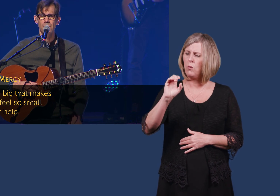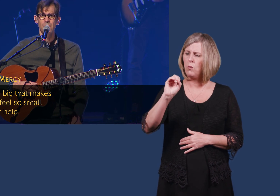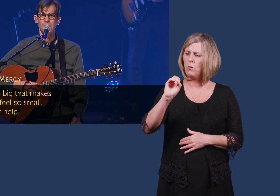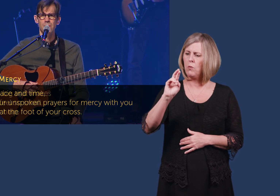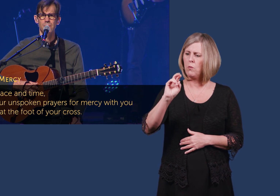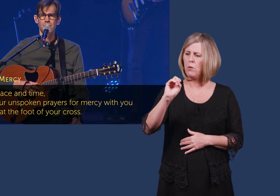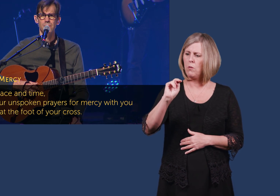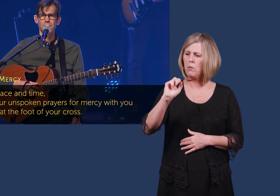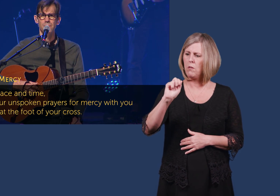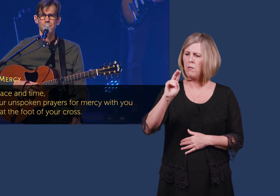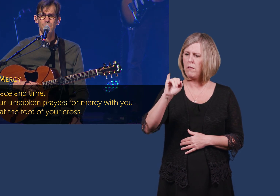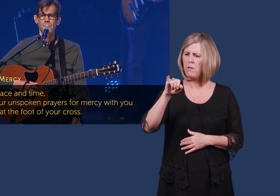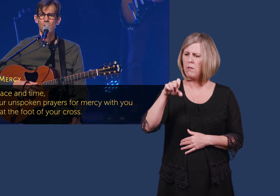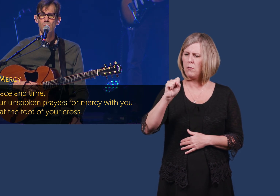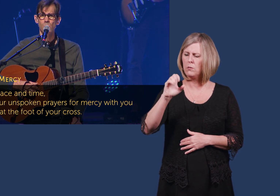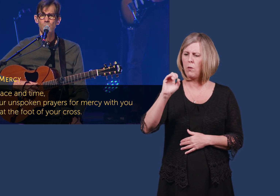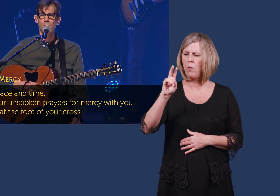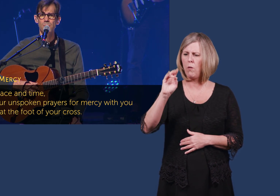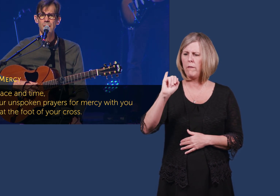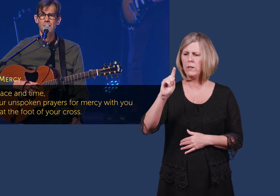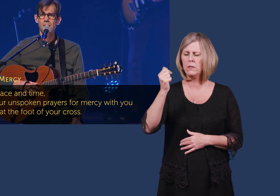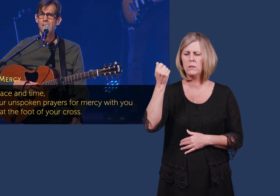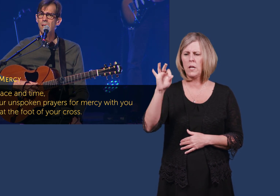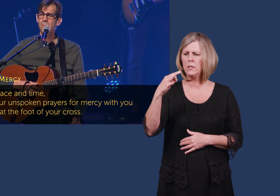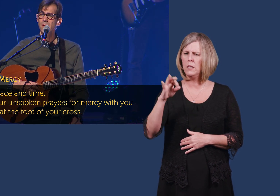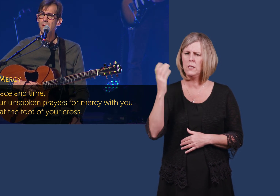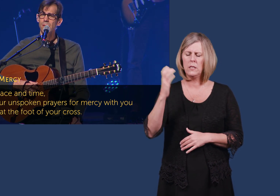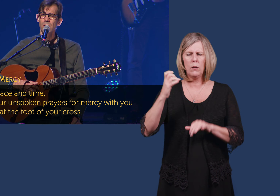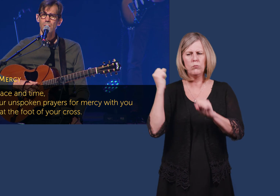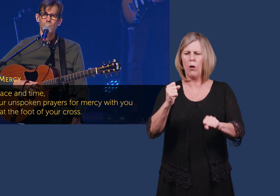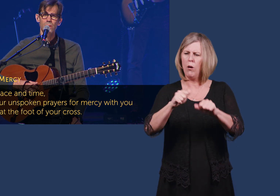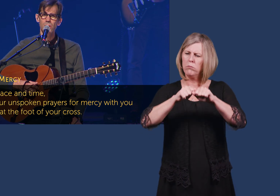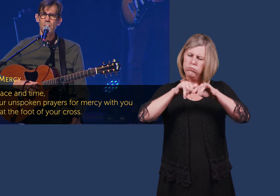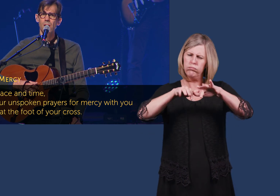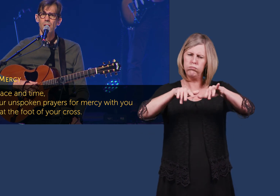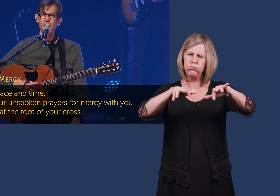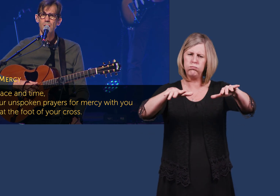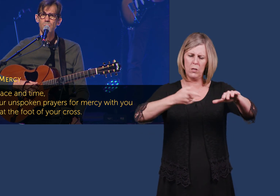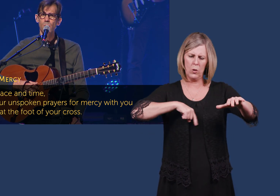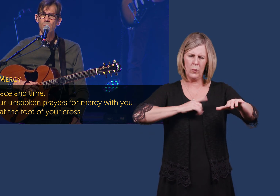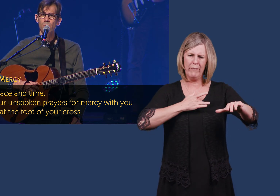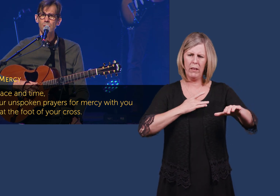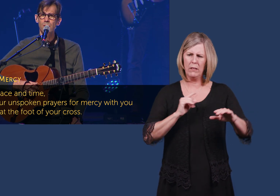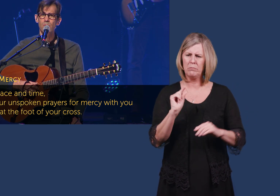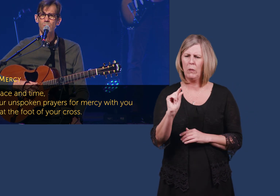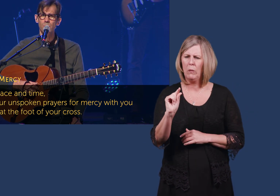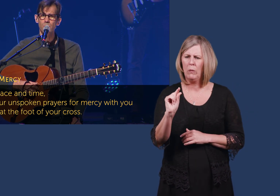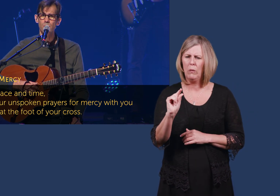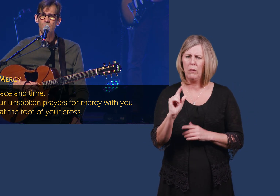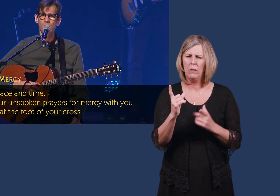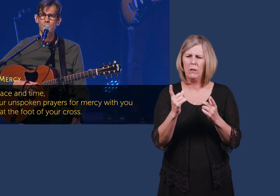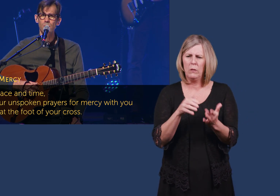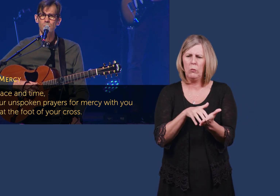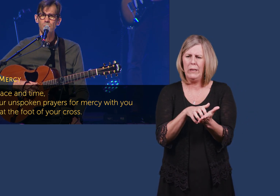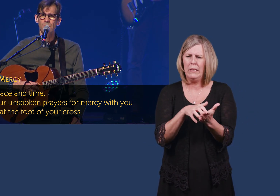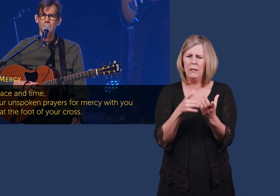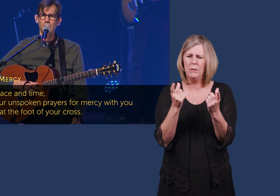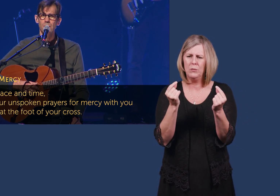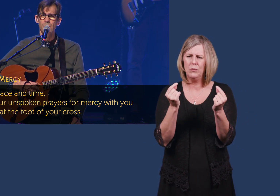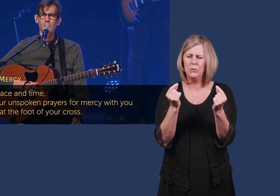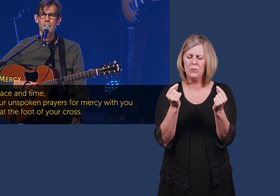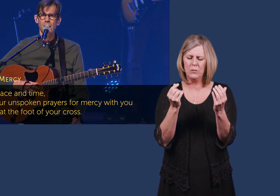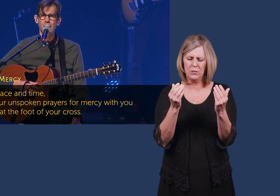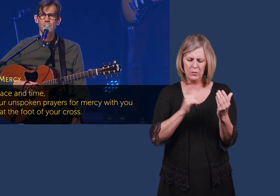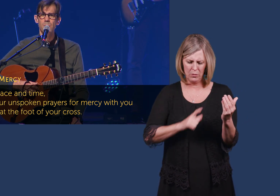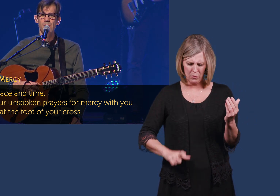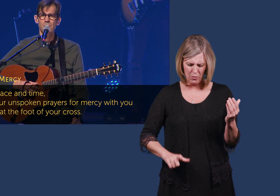help. In this holy space and time, we share our unspoken prayers for mercy with you,